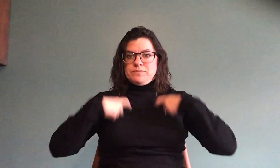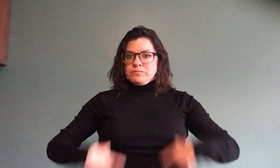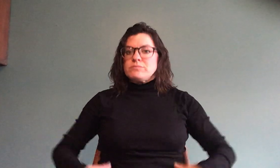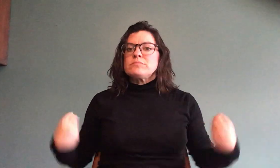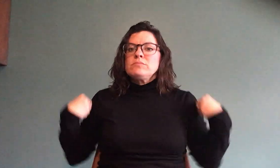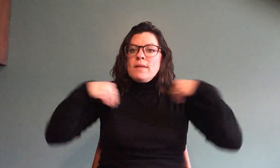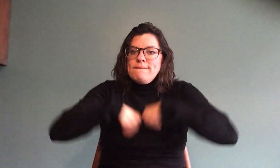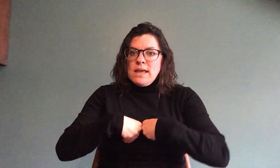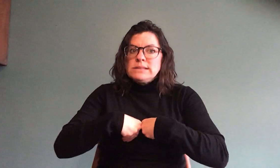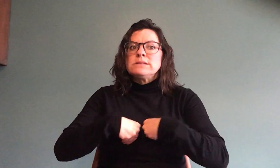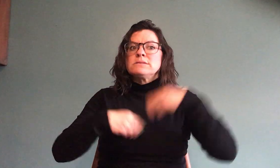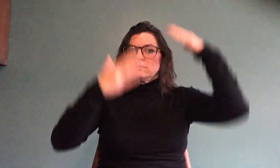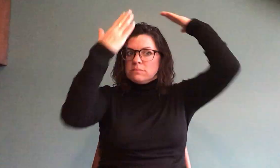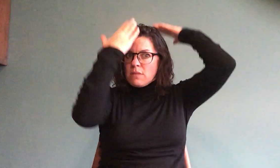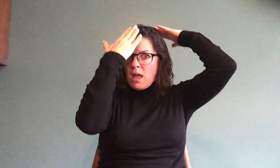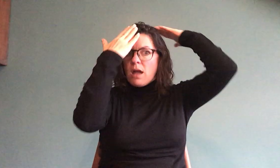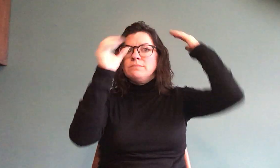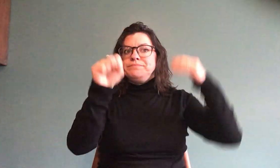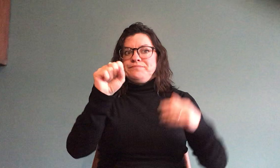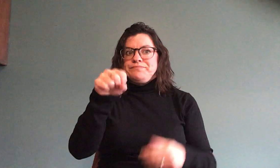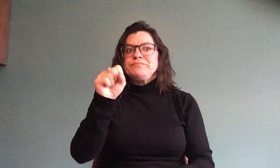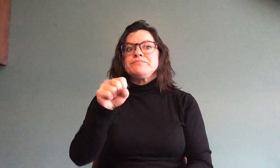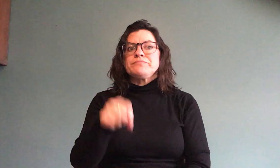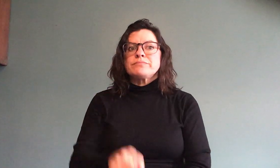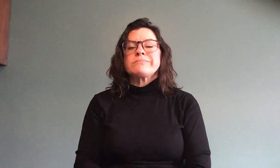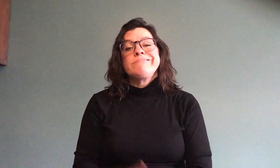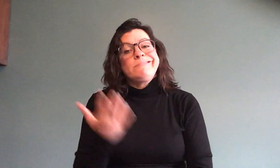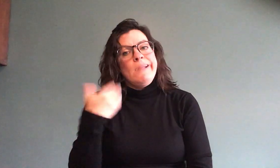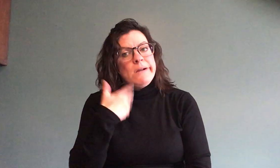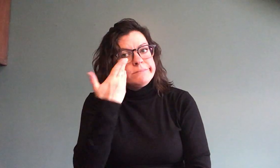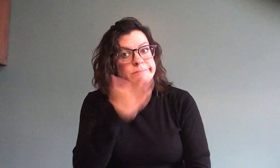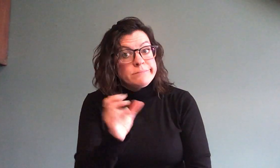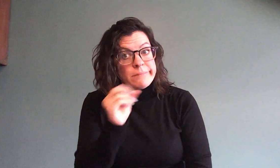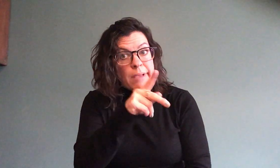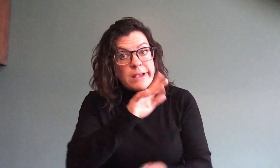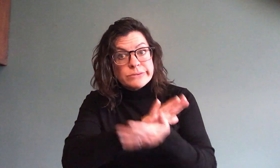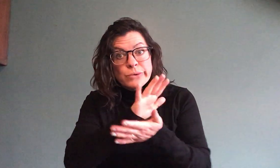going, if we get back to school, I'm going to be taking the juniors across.